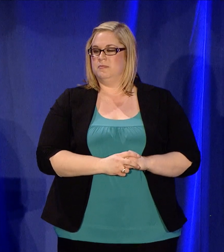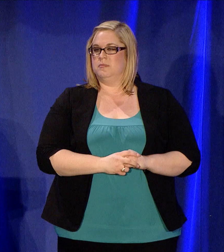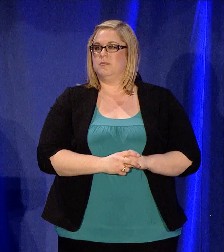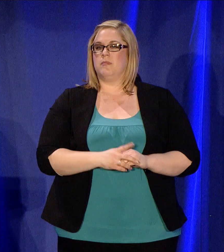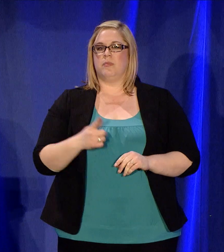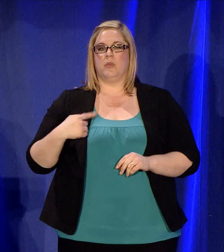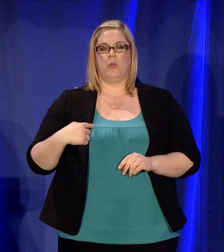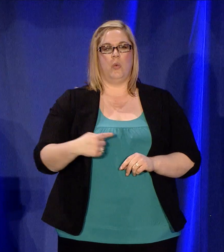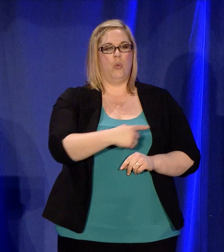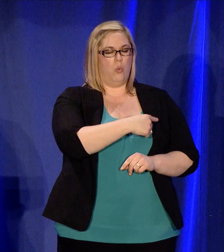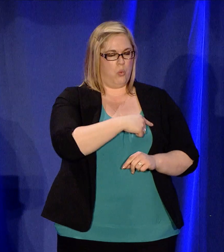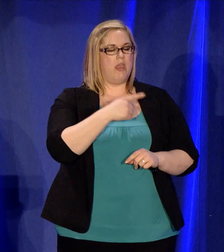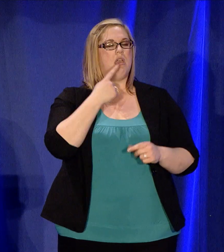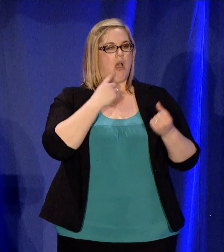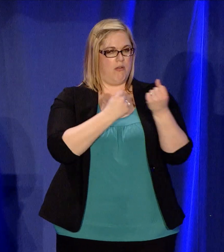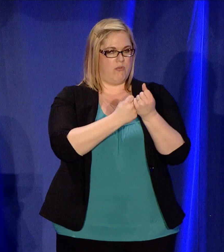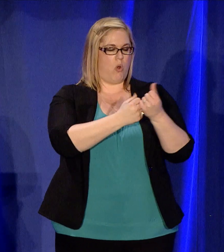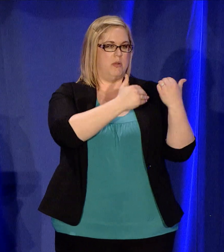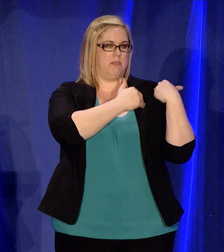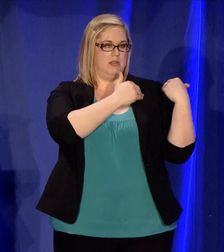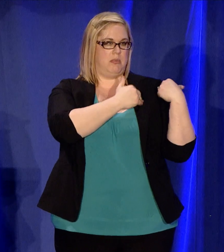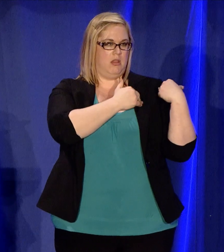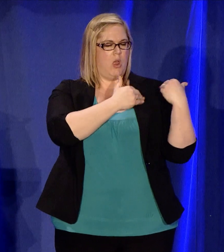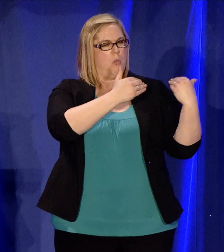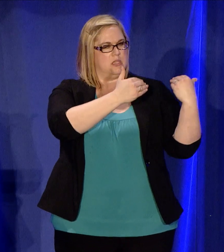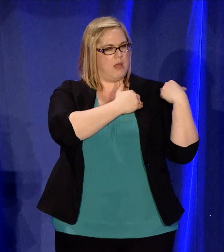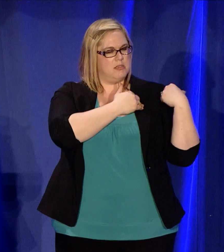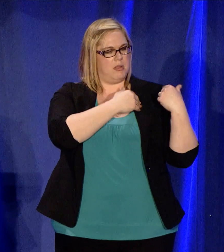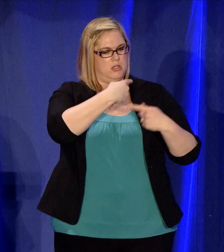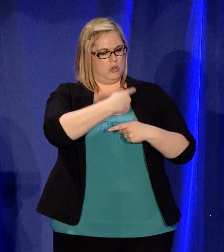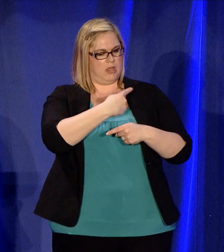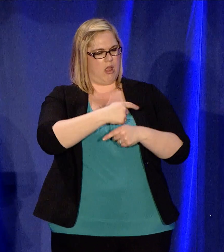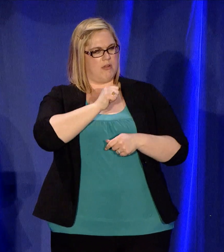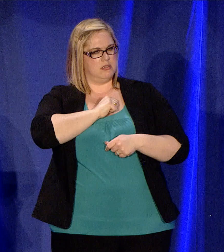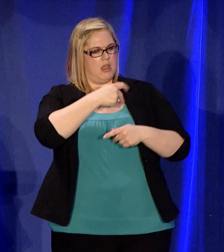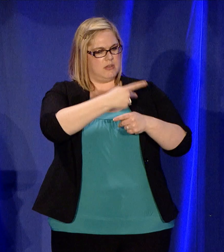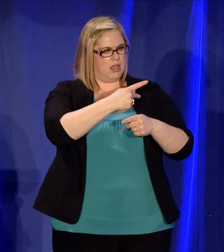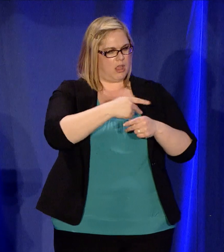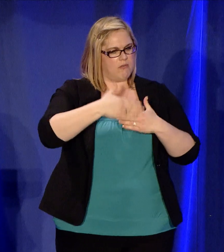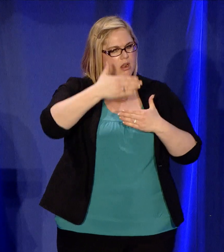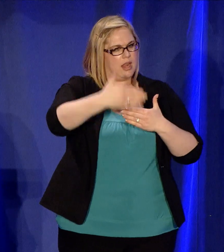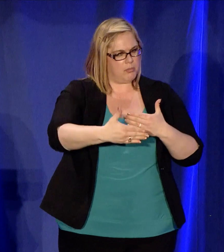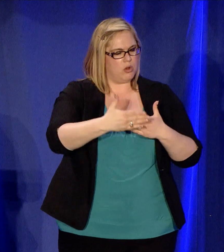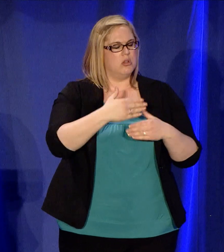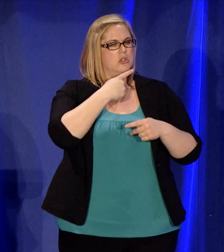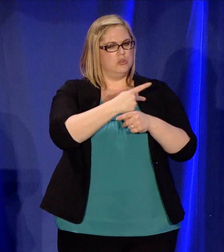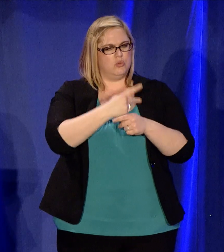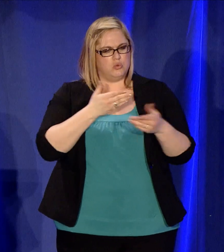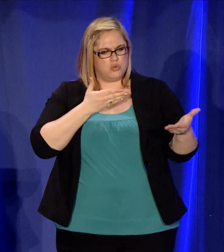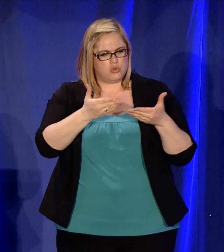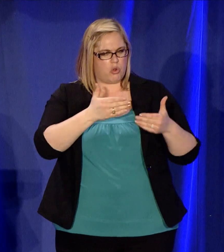And we are for responsibility, the responsibility to look out for ourselves and for our neighbors, to serve the public interest, to serve in the